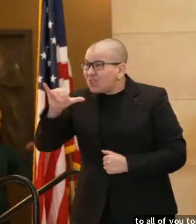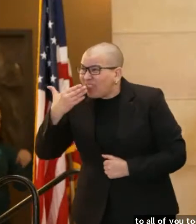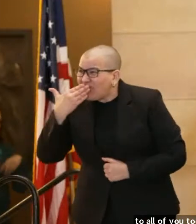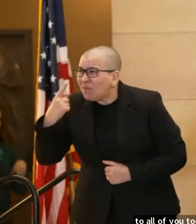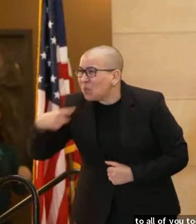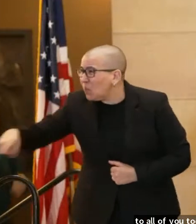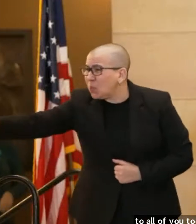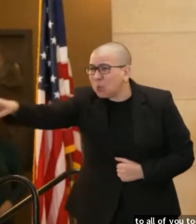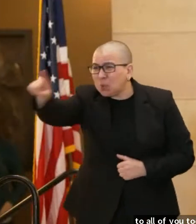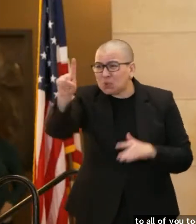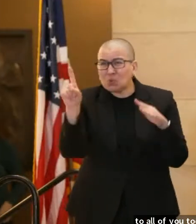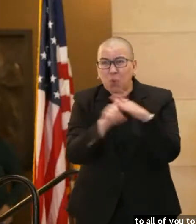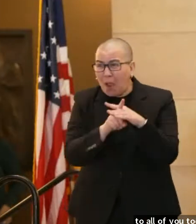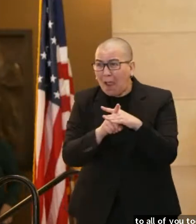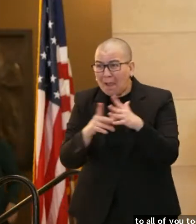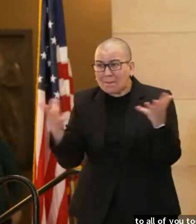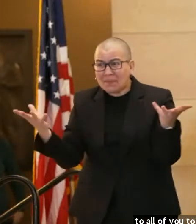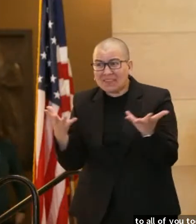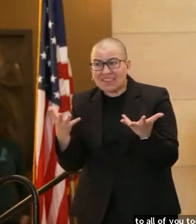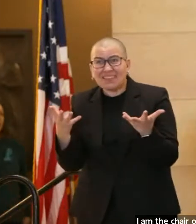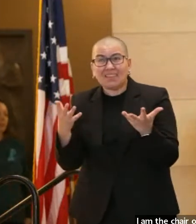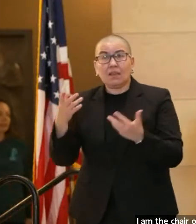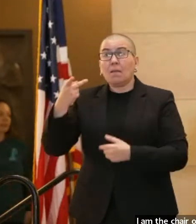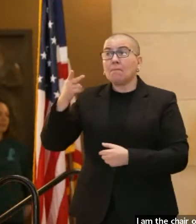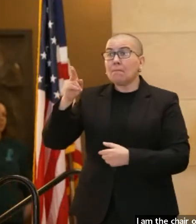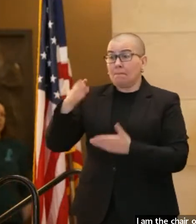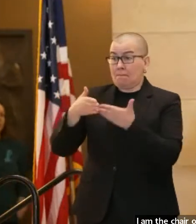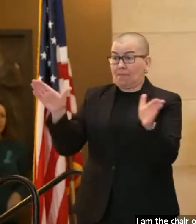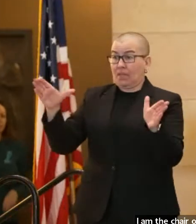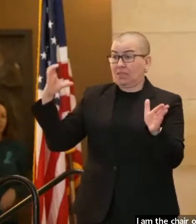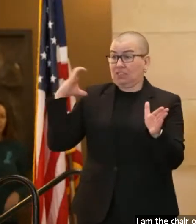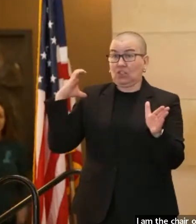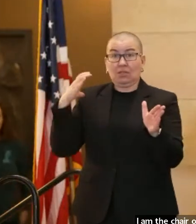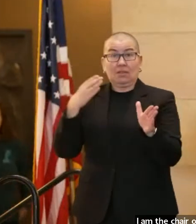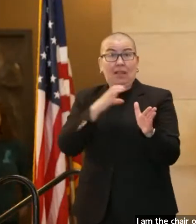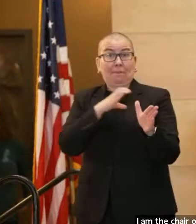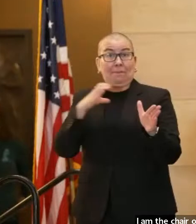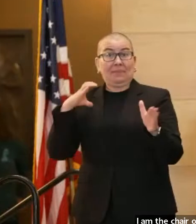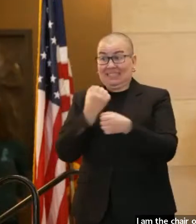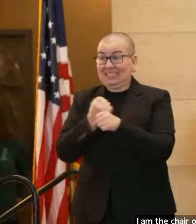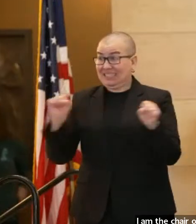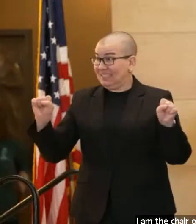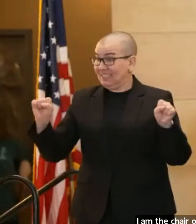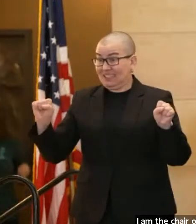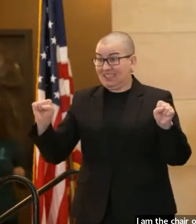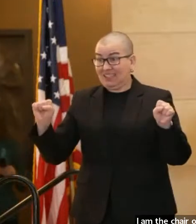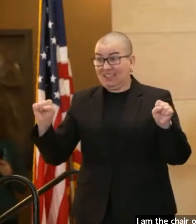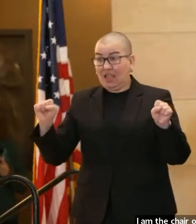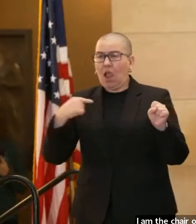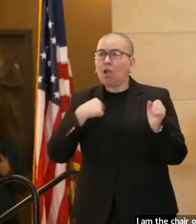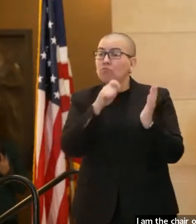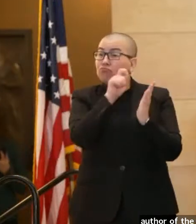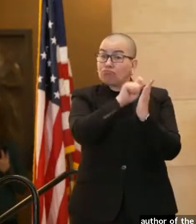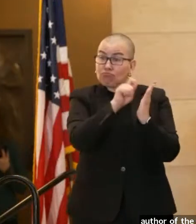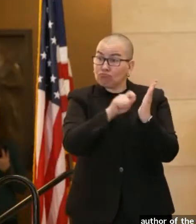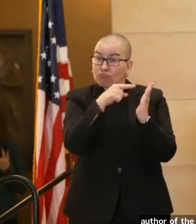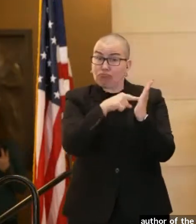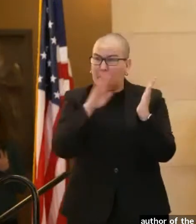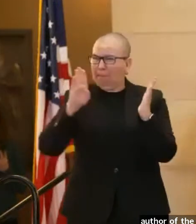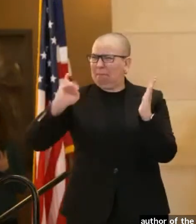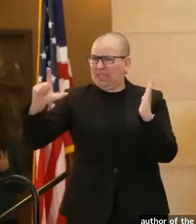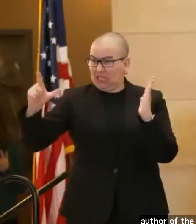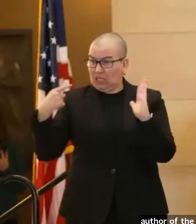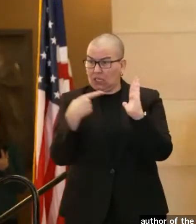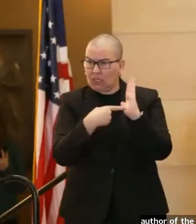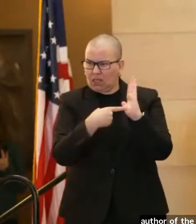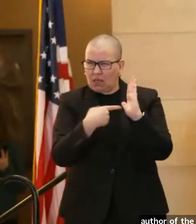the chair of the Public Safety Committee, and I'm author of the funding bill, but I also just wanted to give you a little bit of background about why